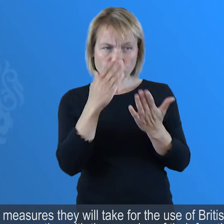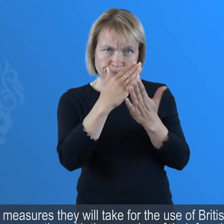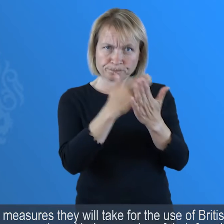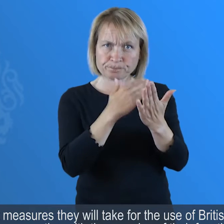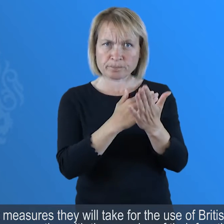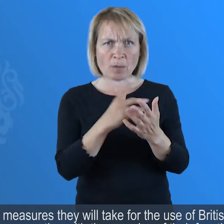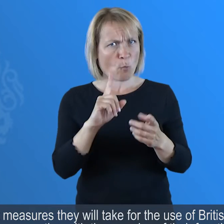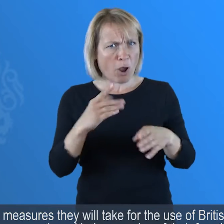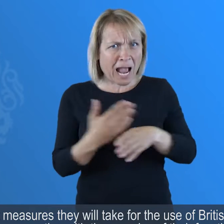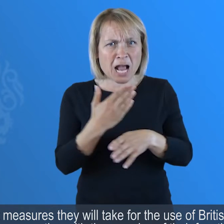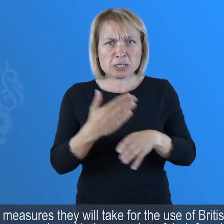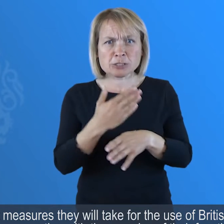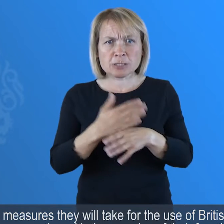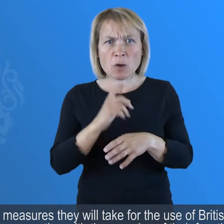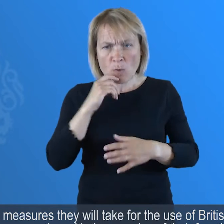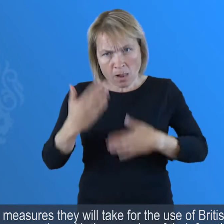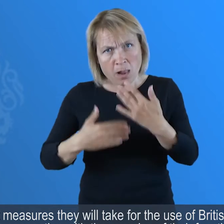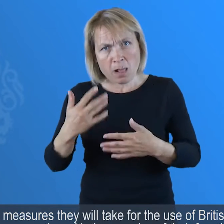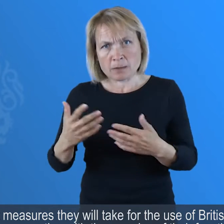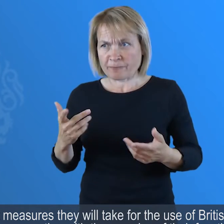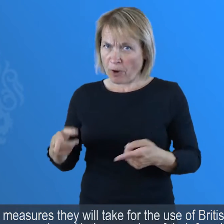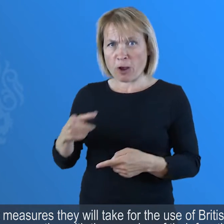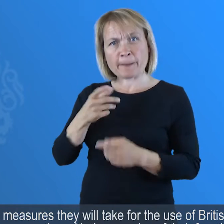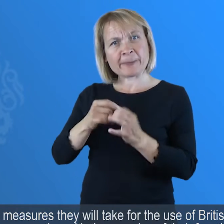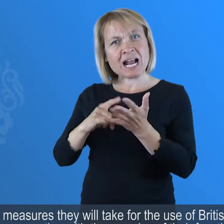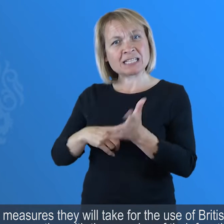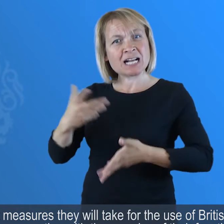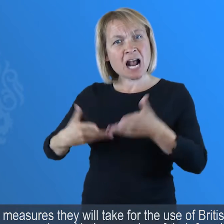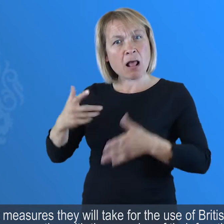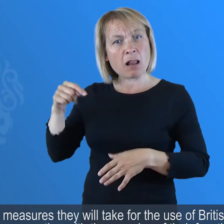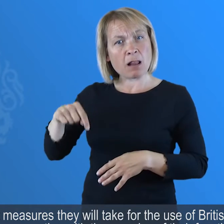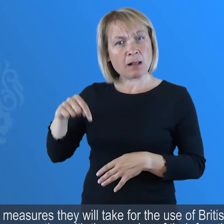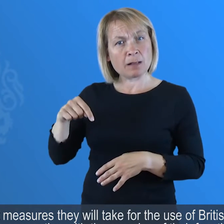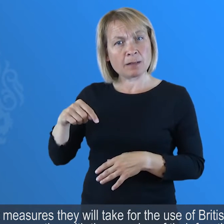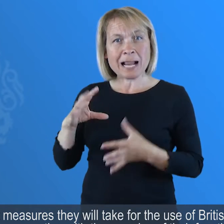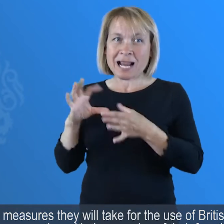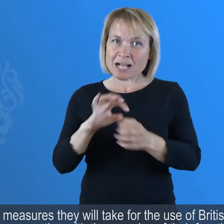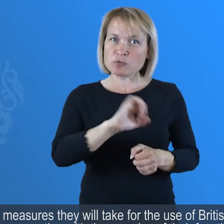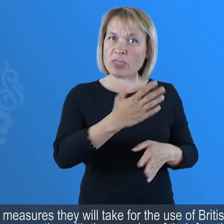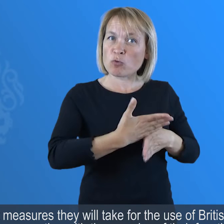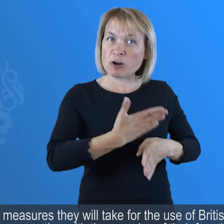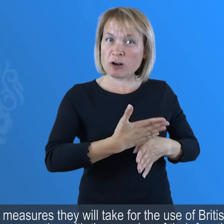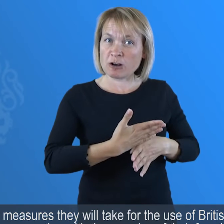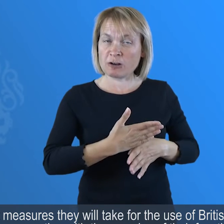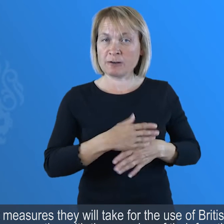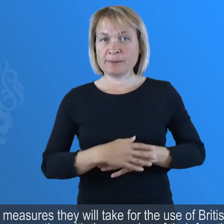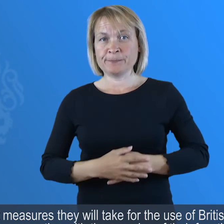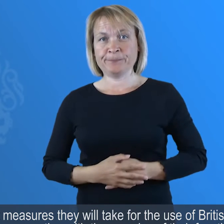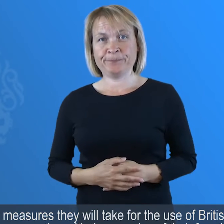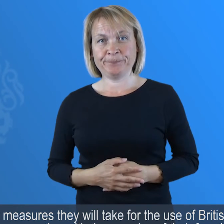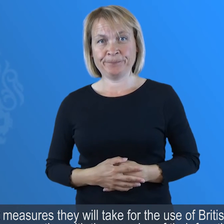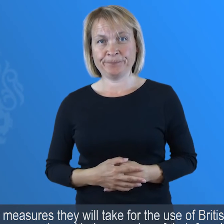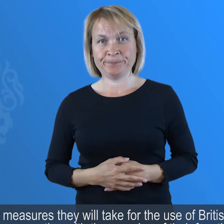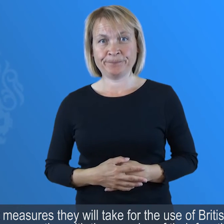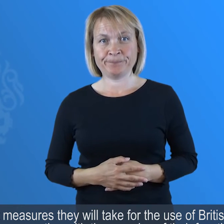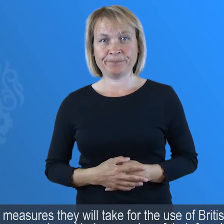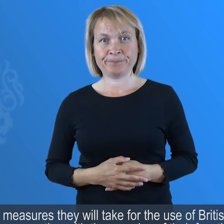in which they set out measures they will take for the use of British Sign Language BSL in connection with the exercise of